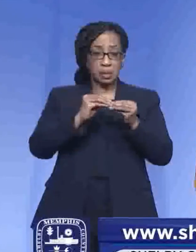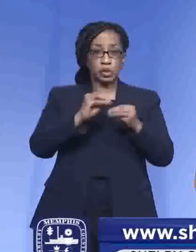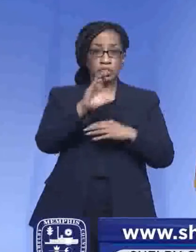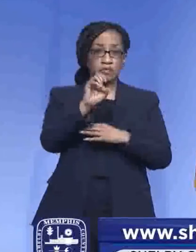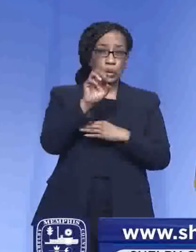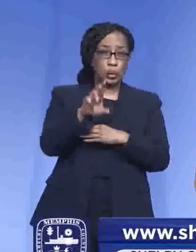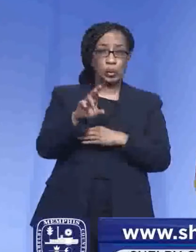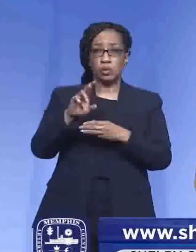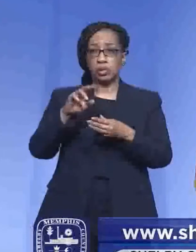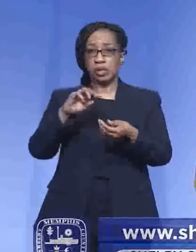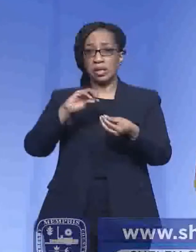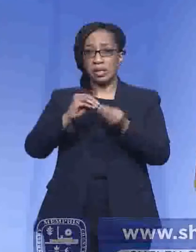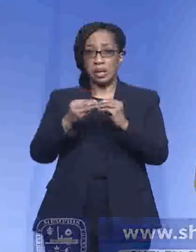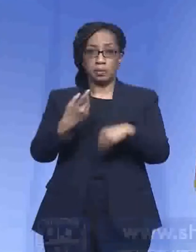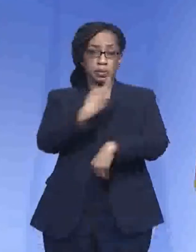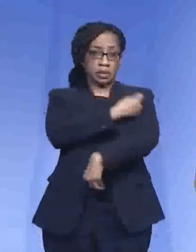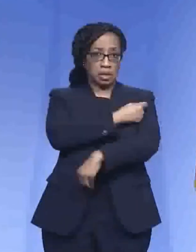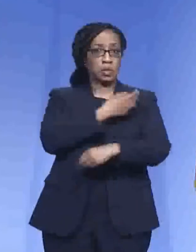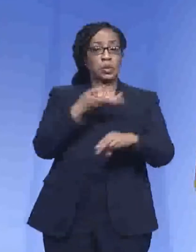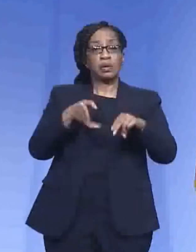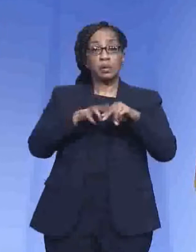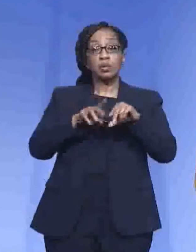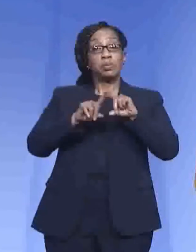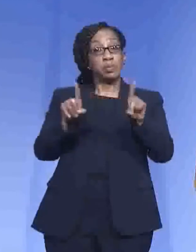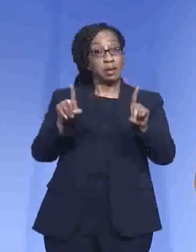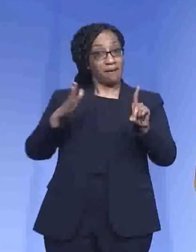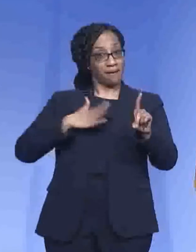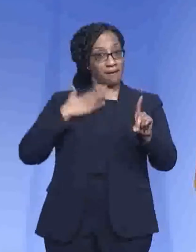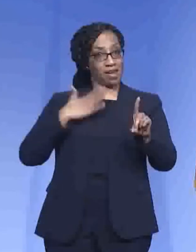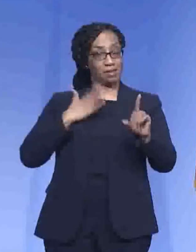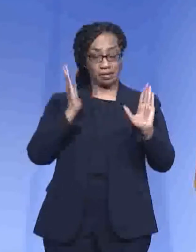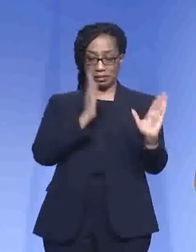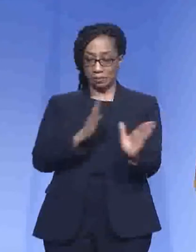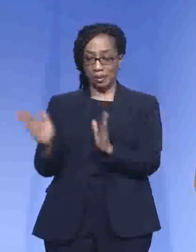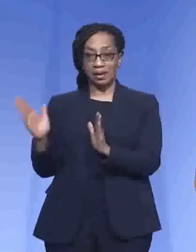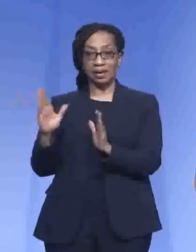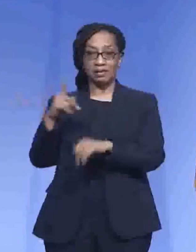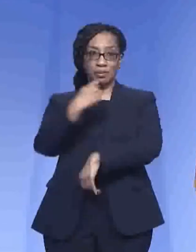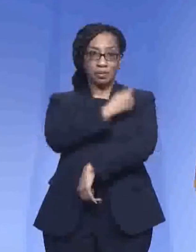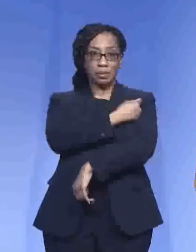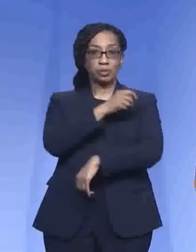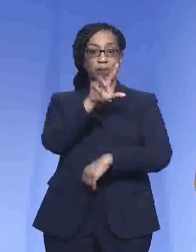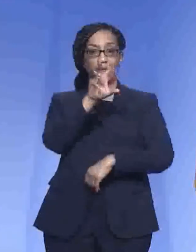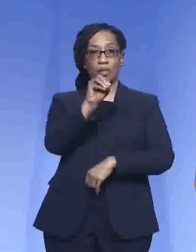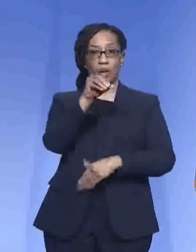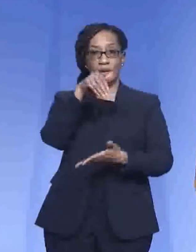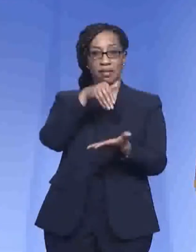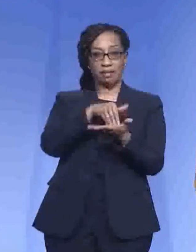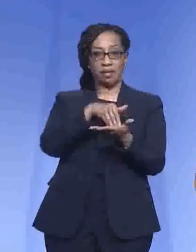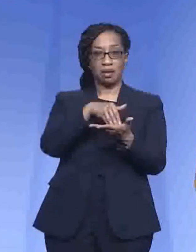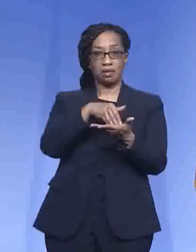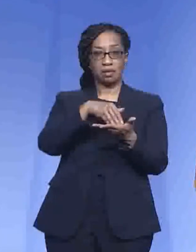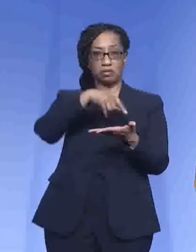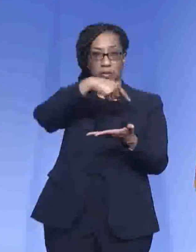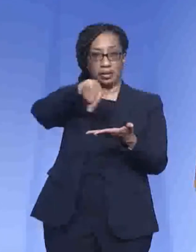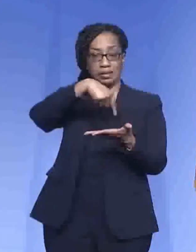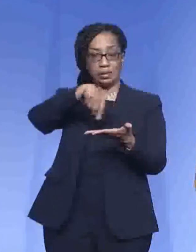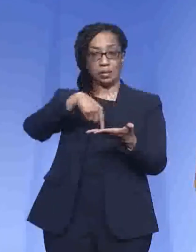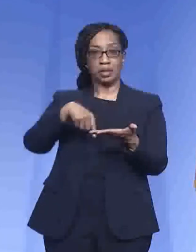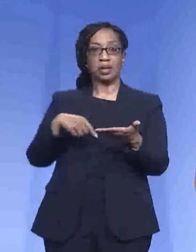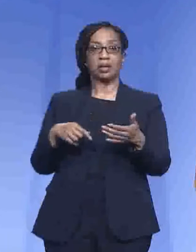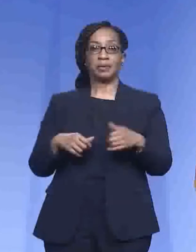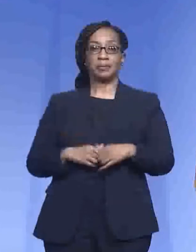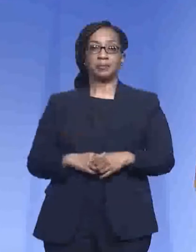very happy that we've got a plan to distribute another 30,000 the rest of the week and continue the vaccine